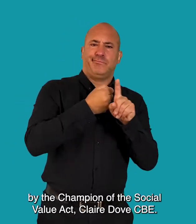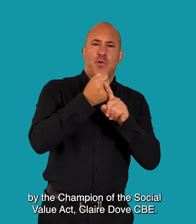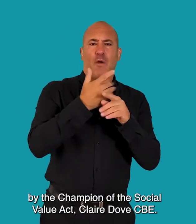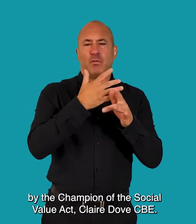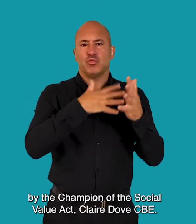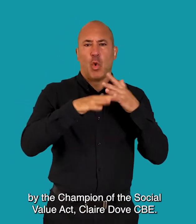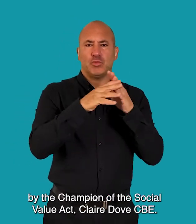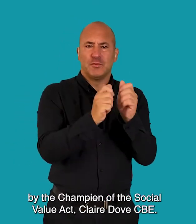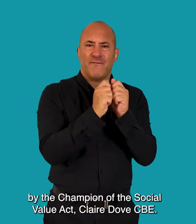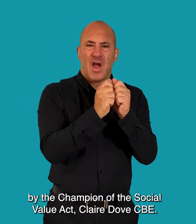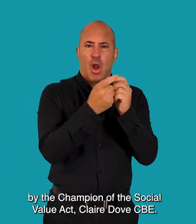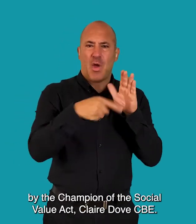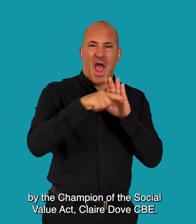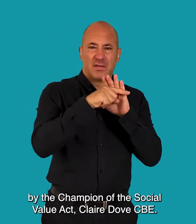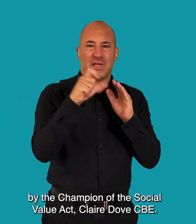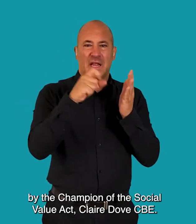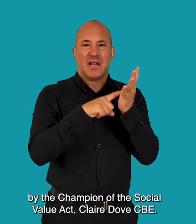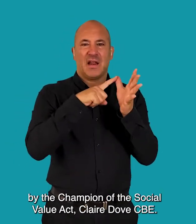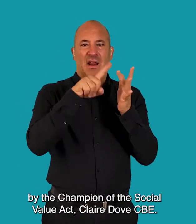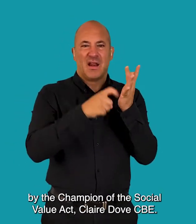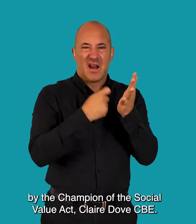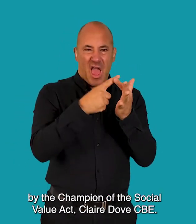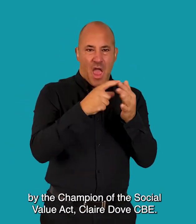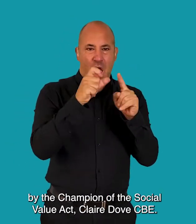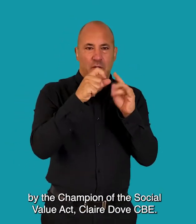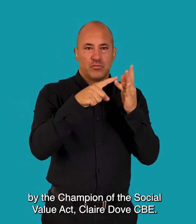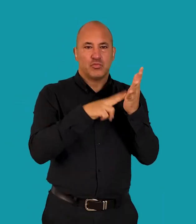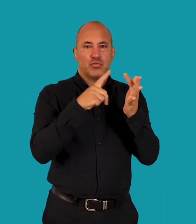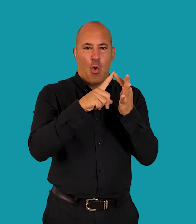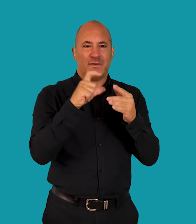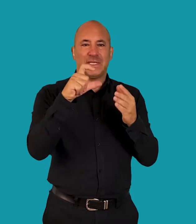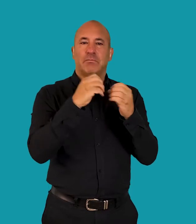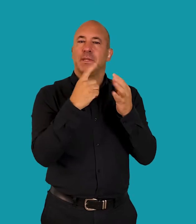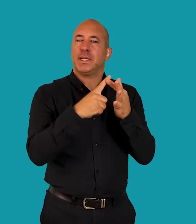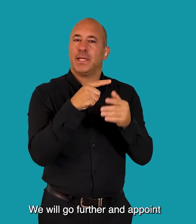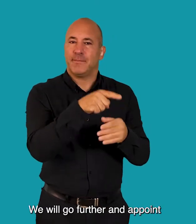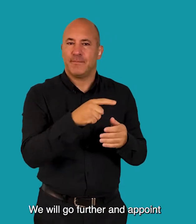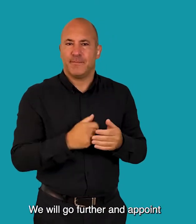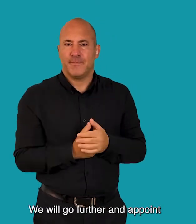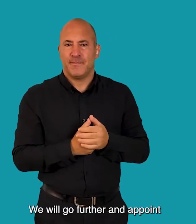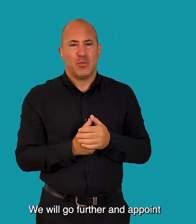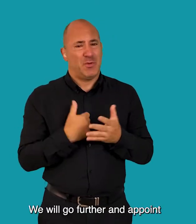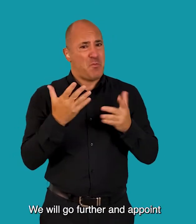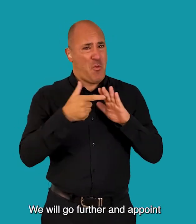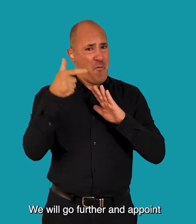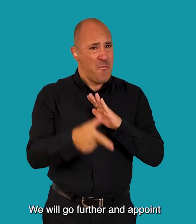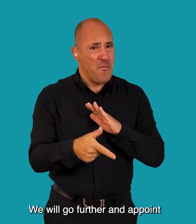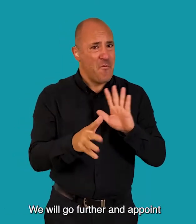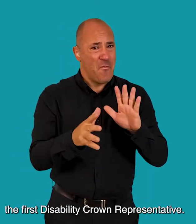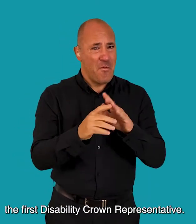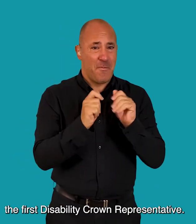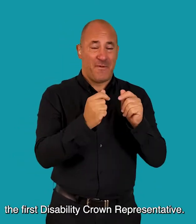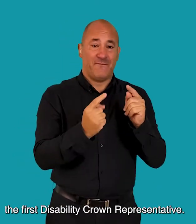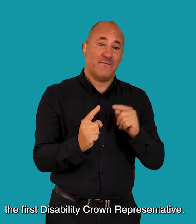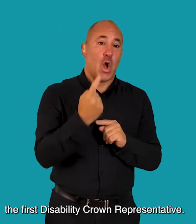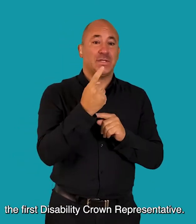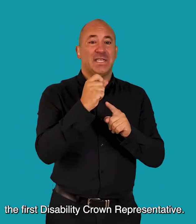of the Social Value Act, Claire Dove CBE. We will go further and appoint the first Disability